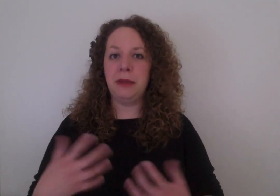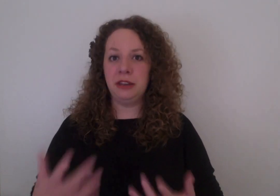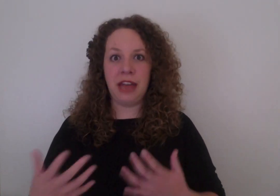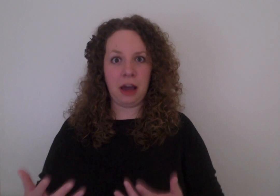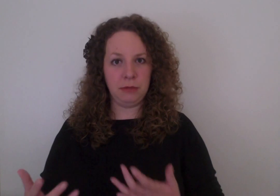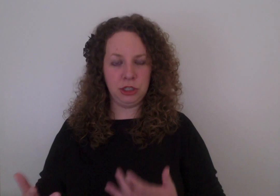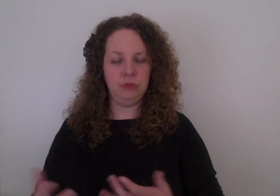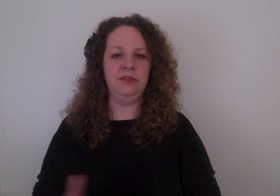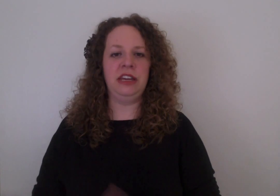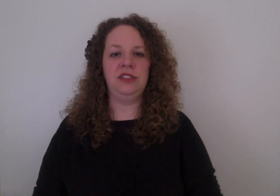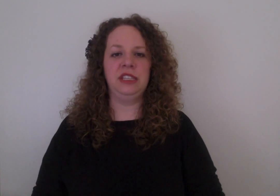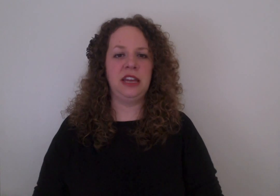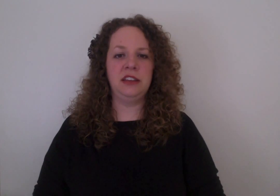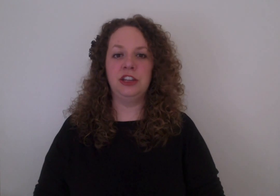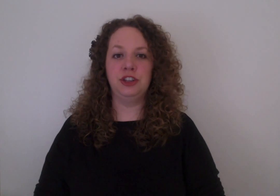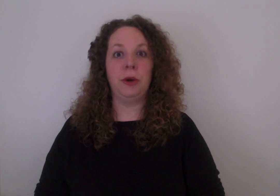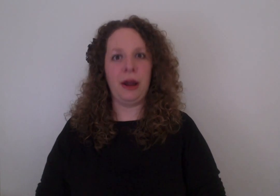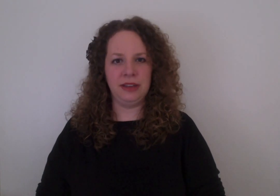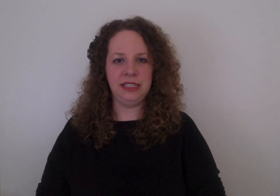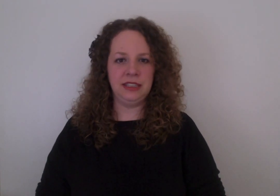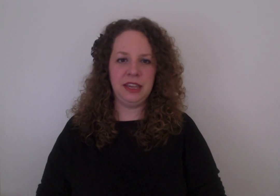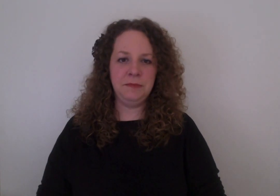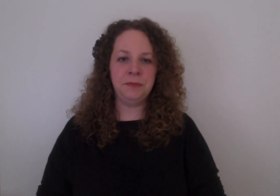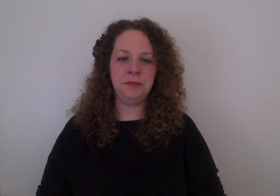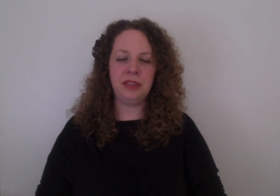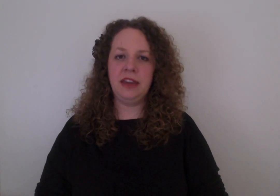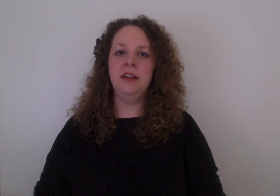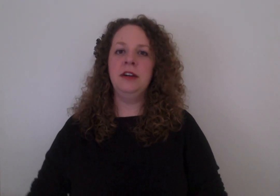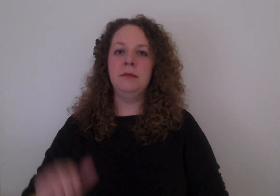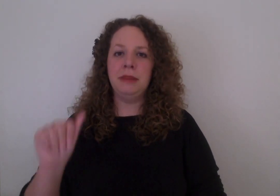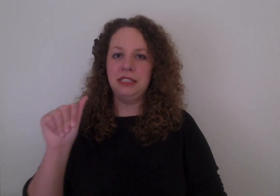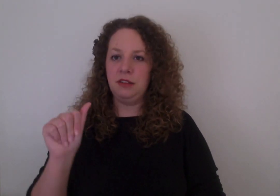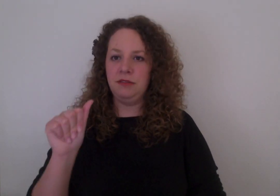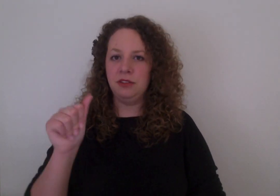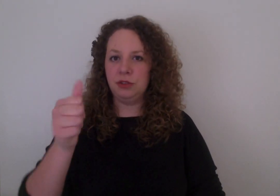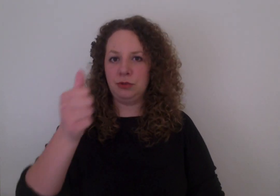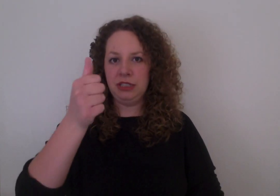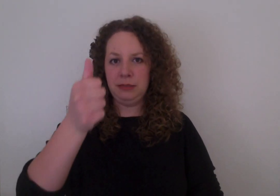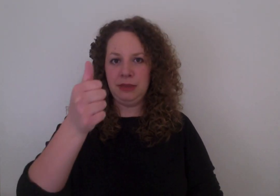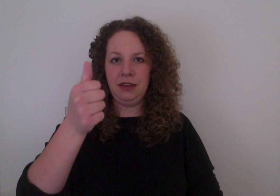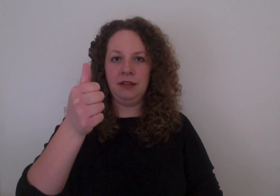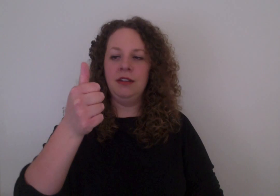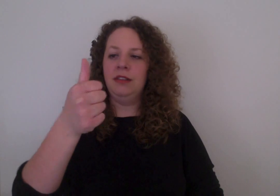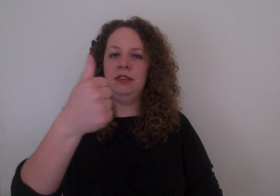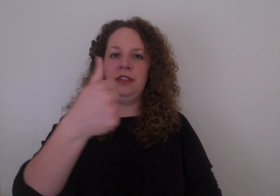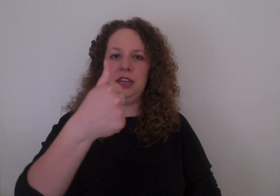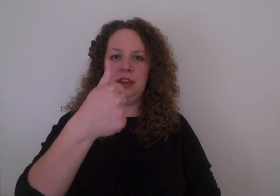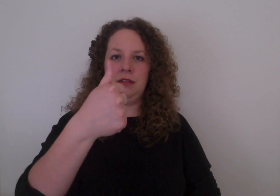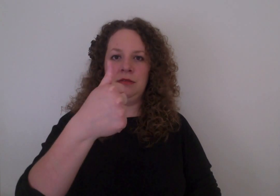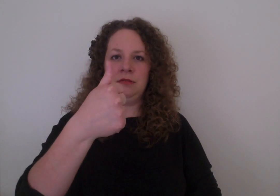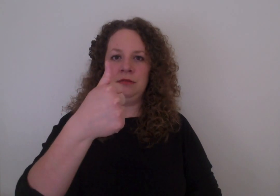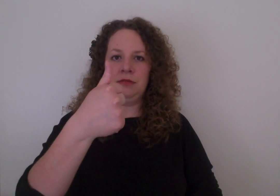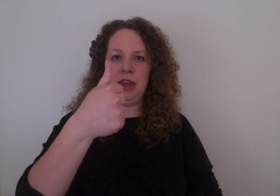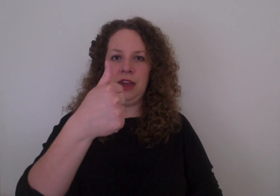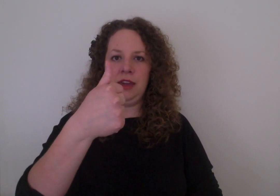on how much you inflect the sign can show how recently. Okay, myself, so it's going to be the A with